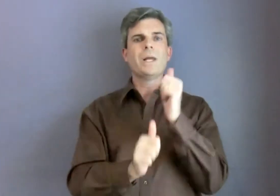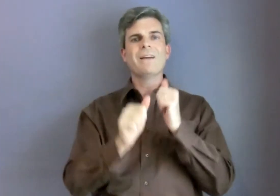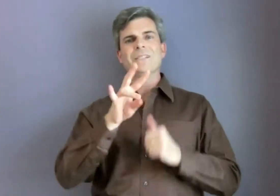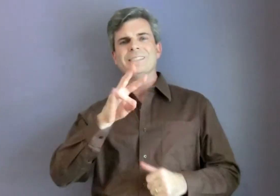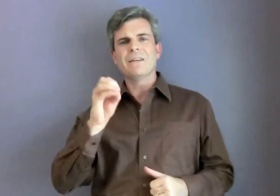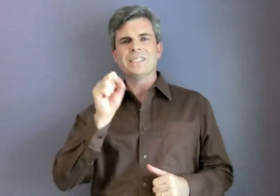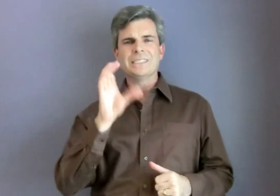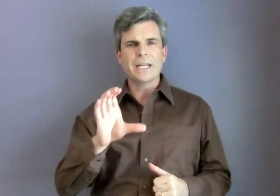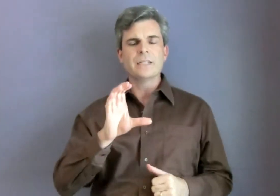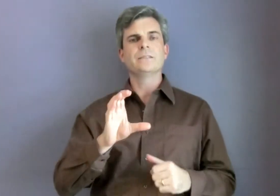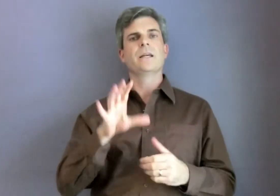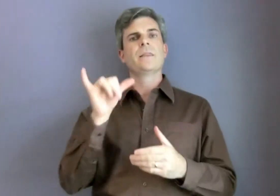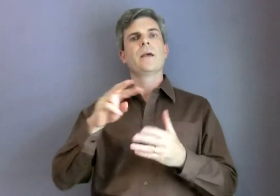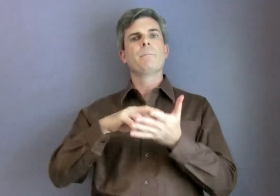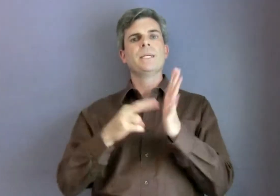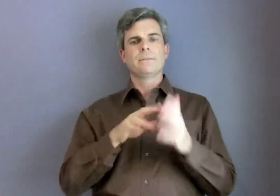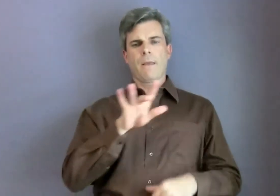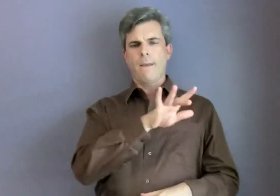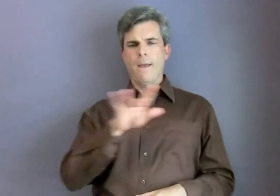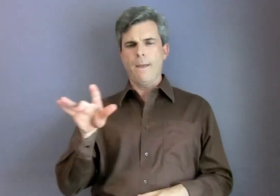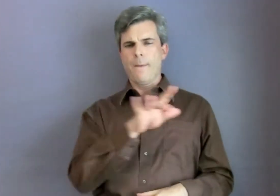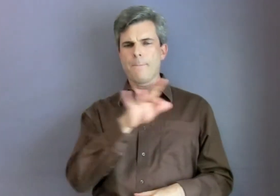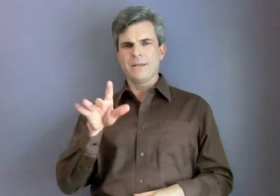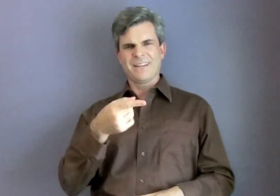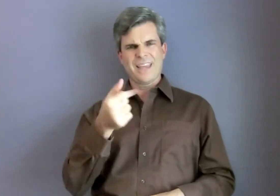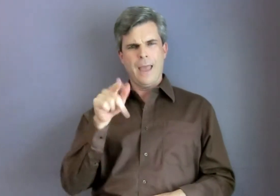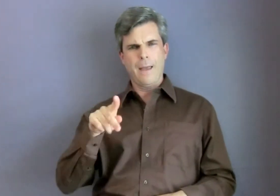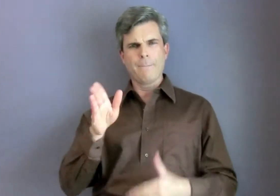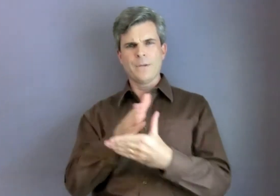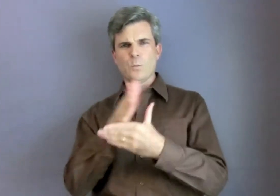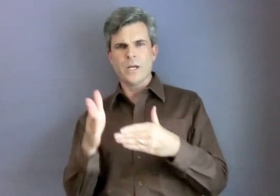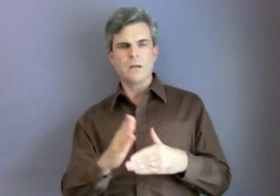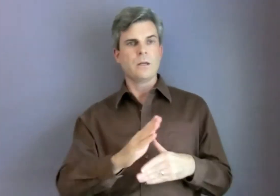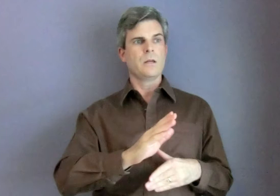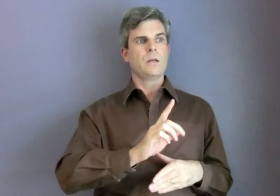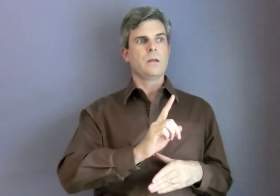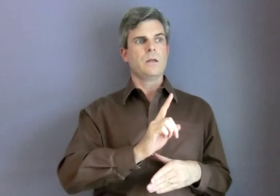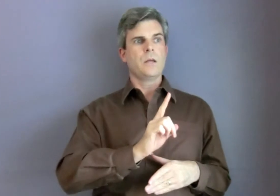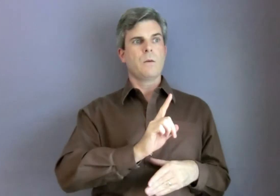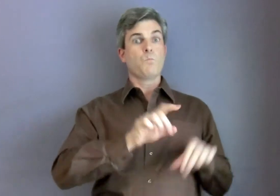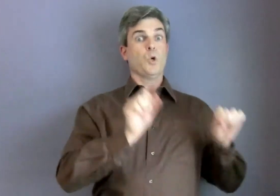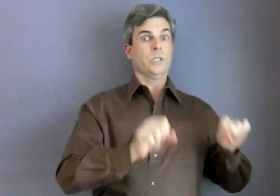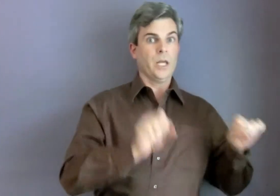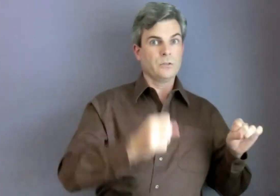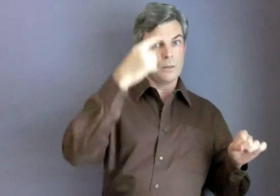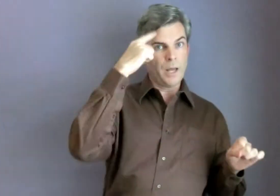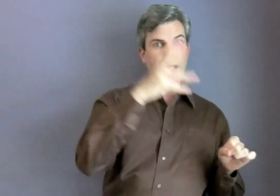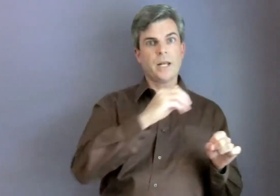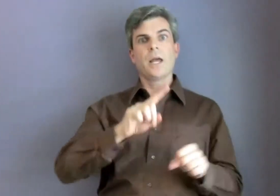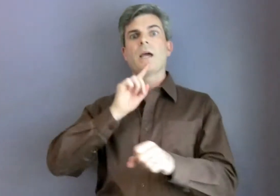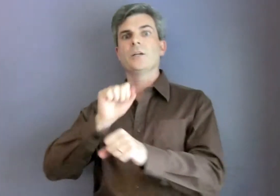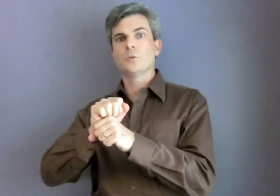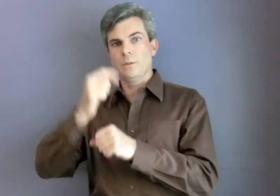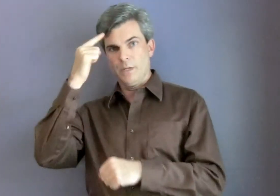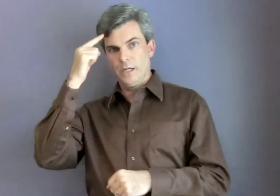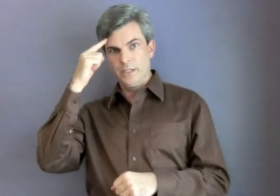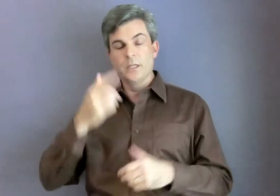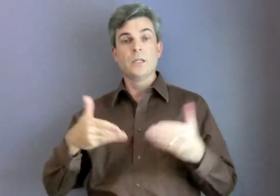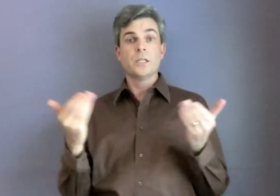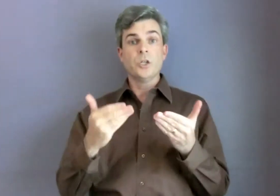potential mind and actual mind. And here are some of the other categories if you look at the whole planet. The World Health Organization